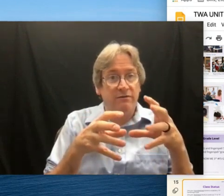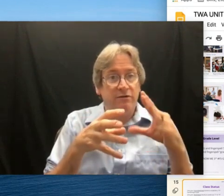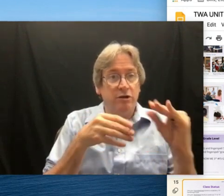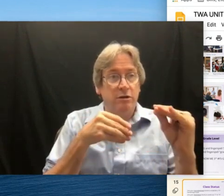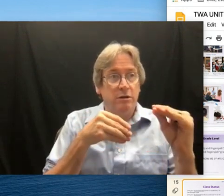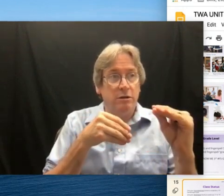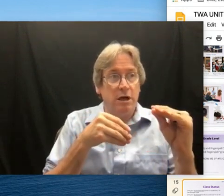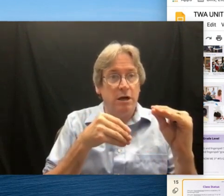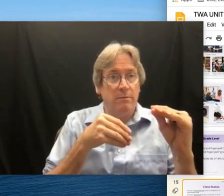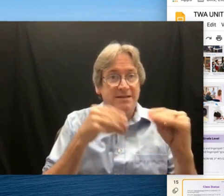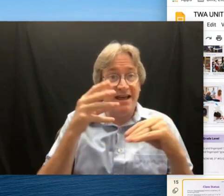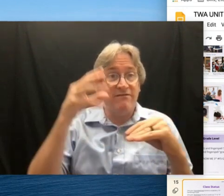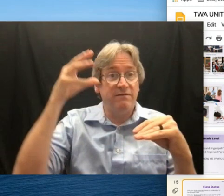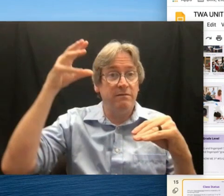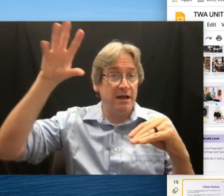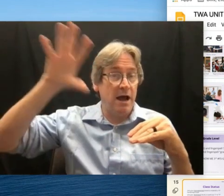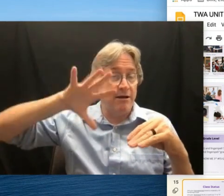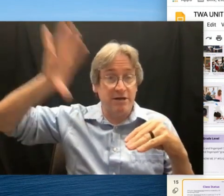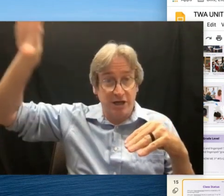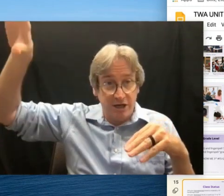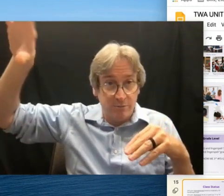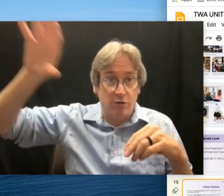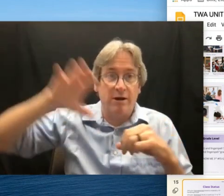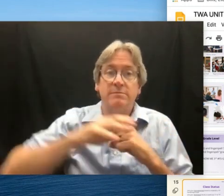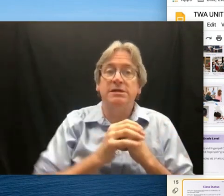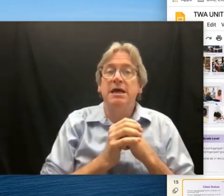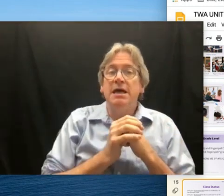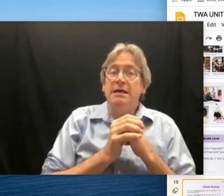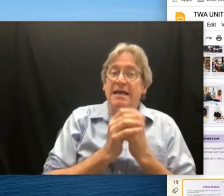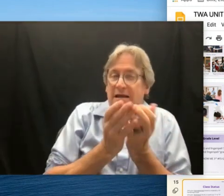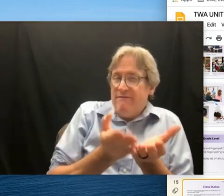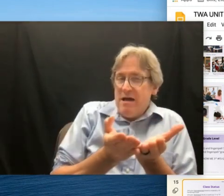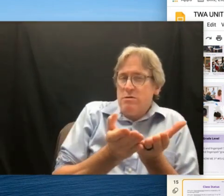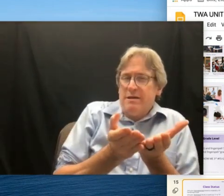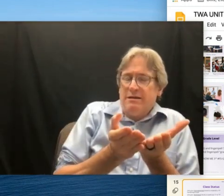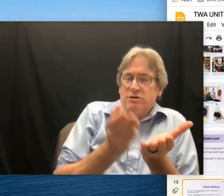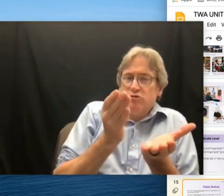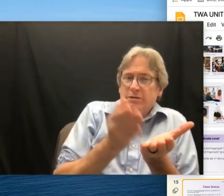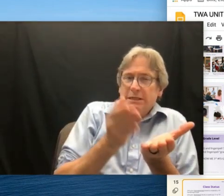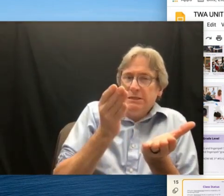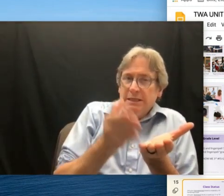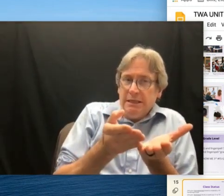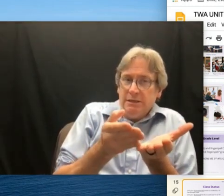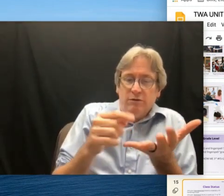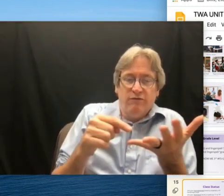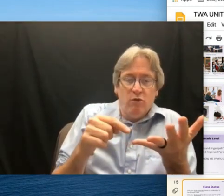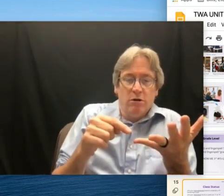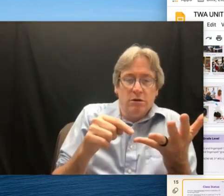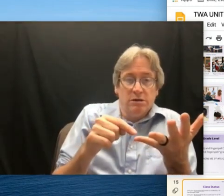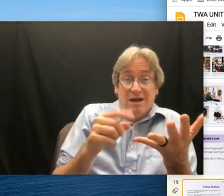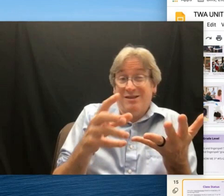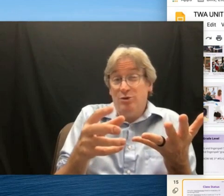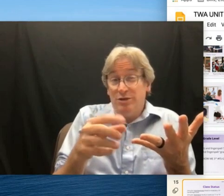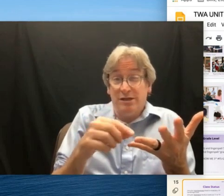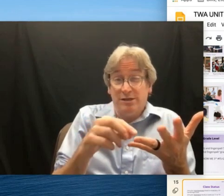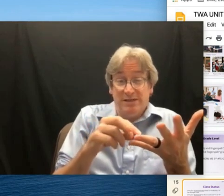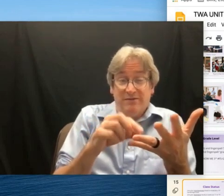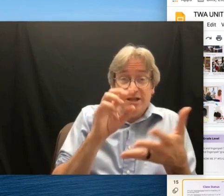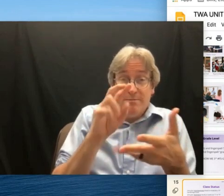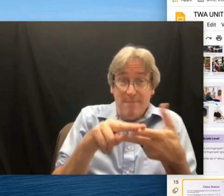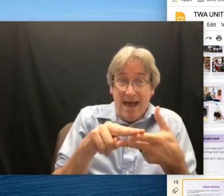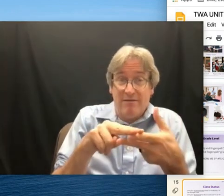lot of deaf higher education programs that have found that there's a real need for